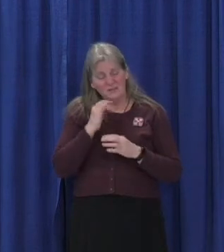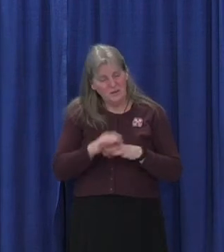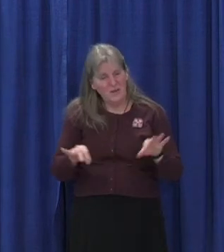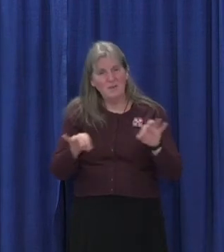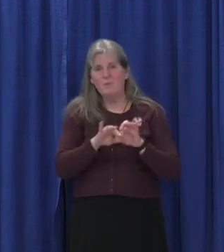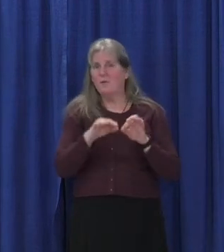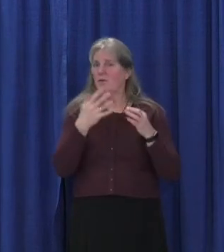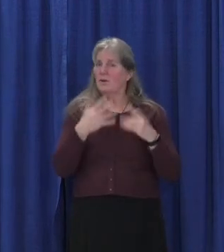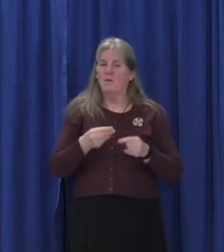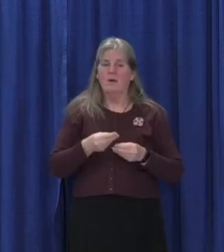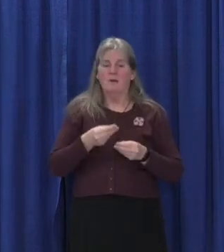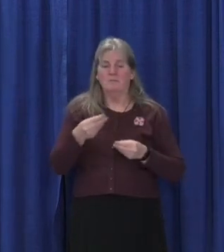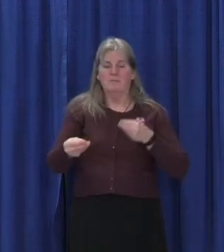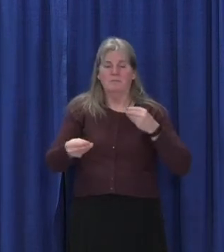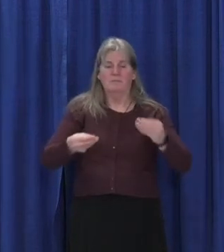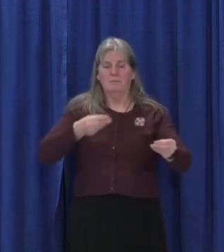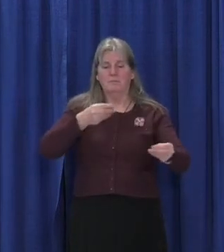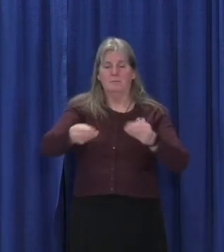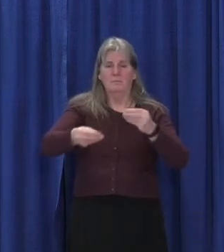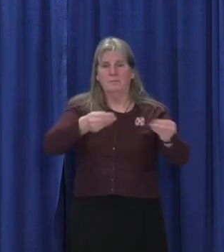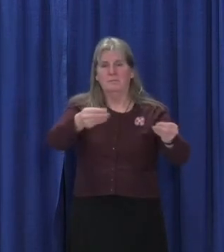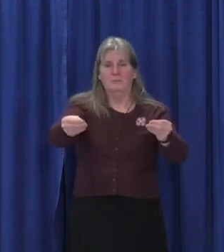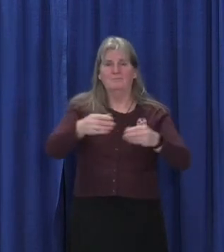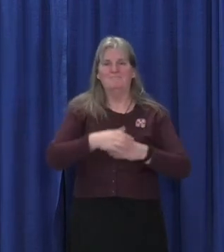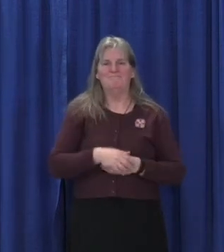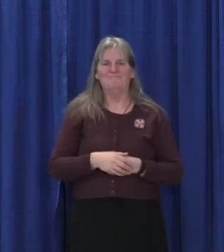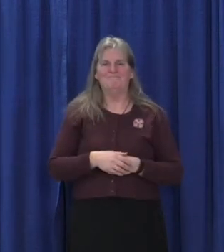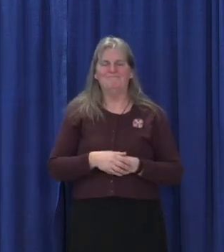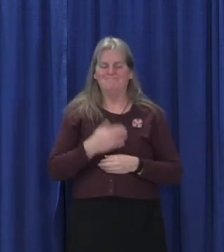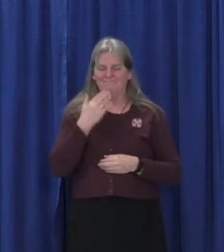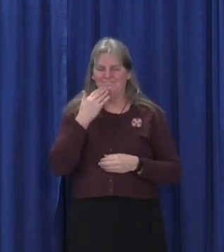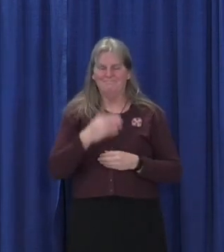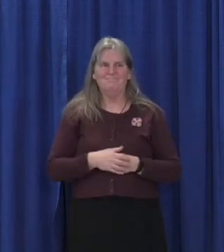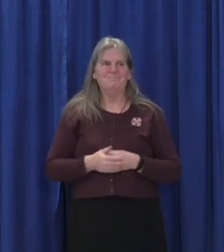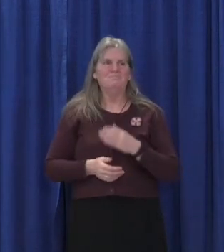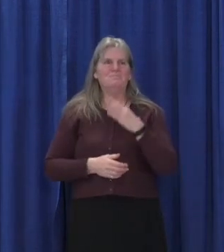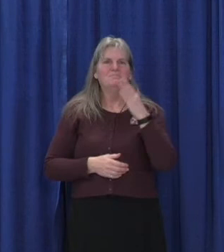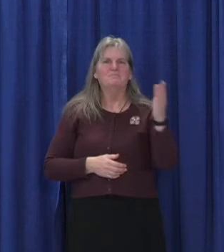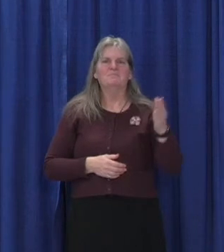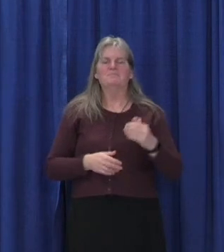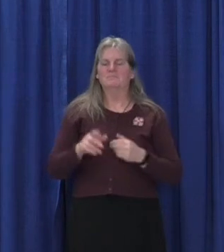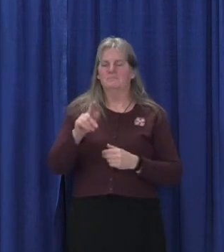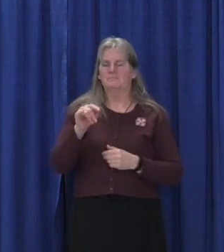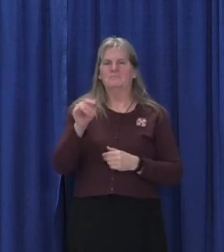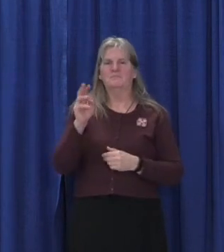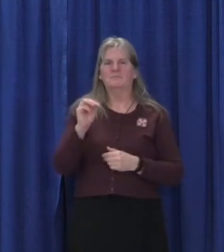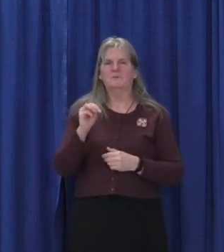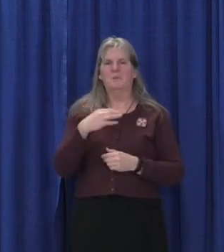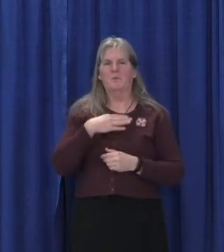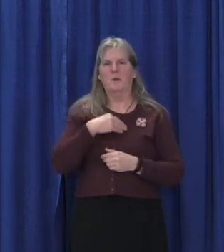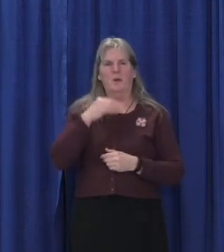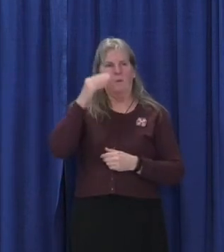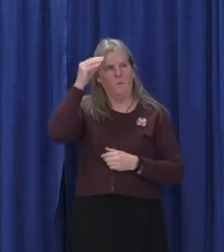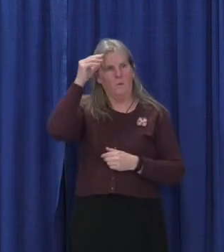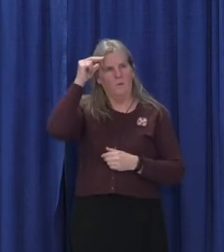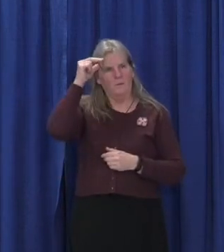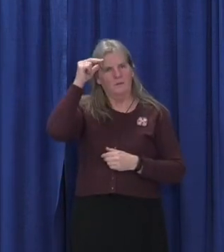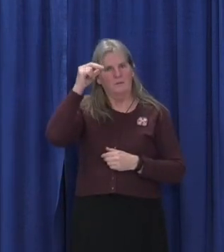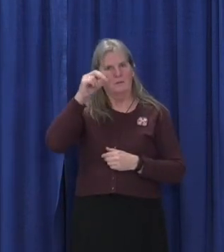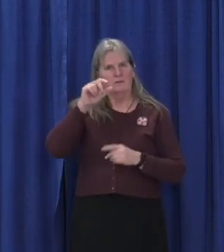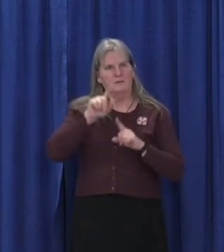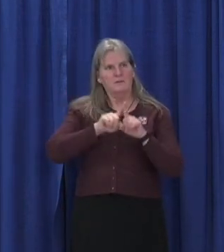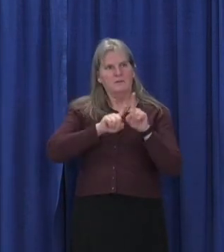really important. Thanks a lot. Thank you. We'll now move to Tim at the Whitehorse Star.